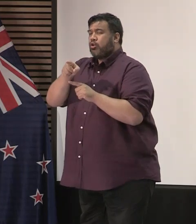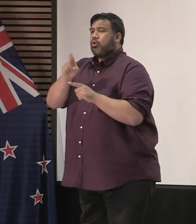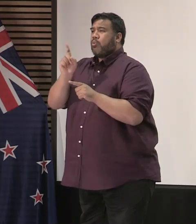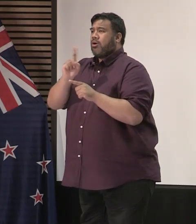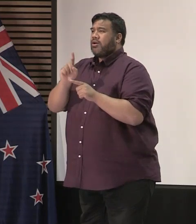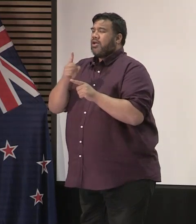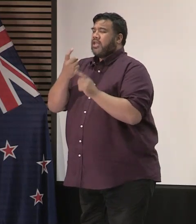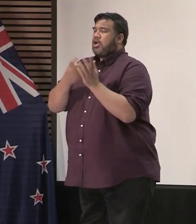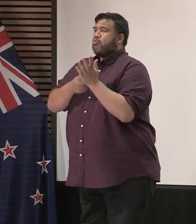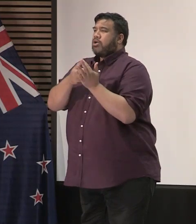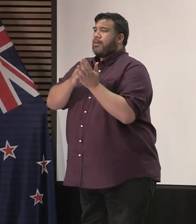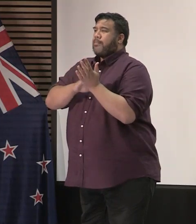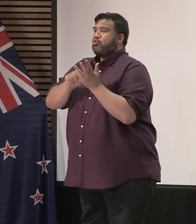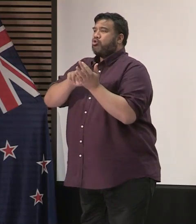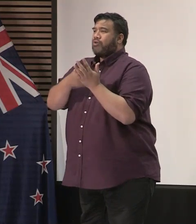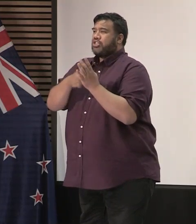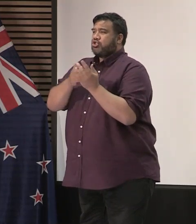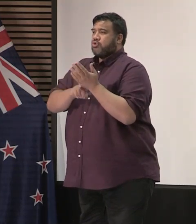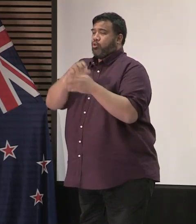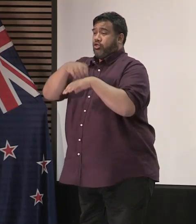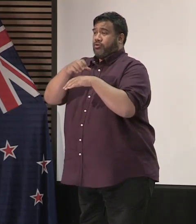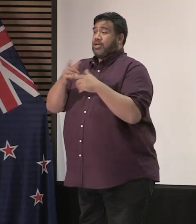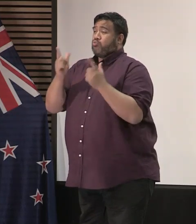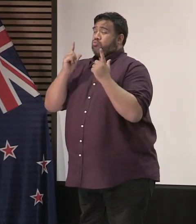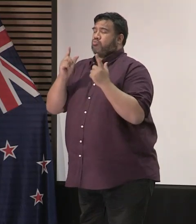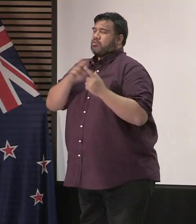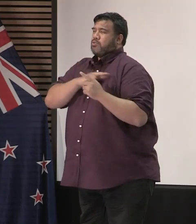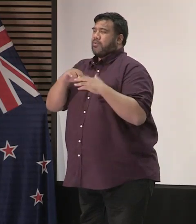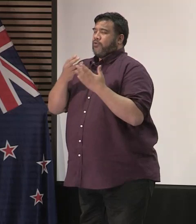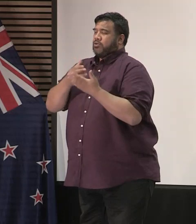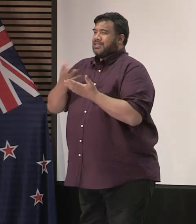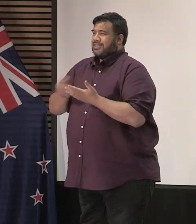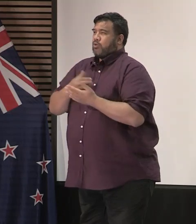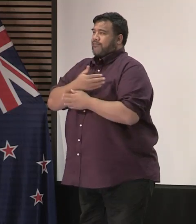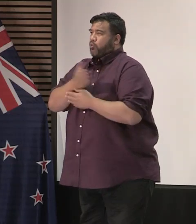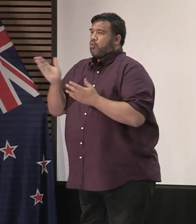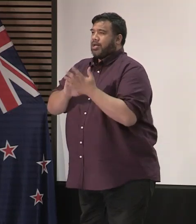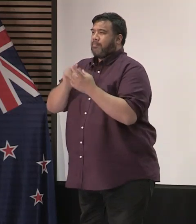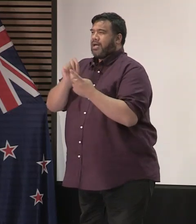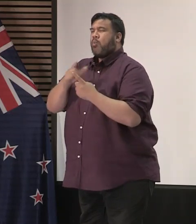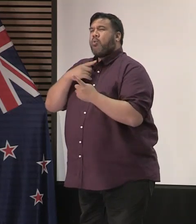the board for all MPs, and what about your Labour backbenchers? Yeah, so the mechanism that we will use, this is an